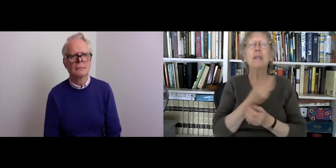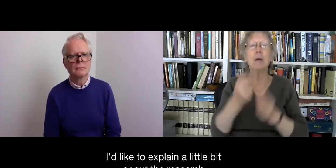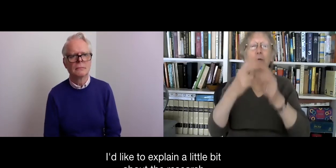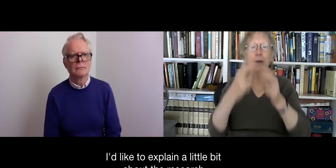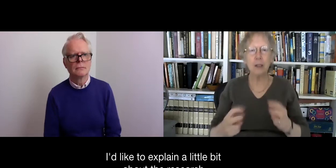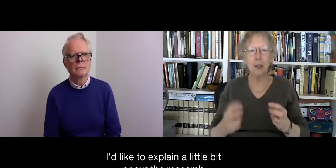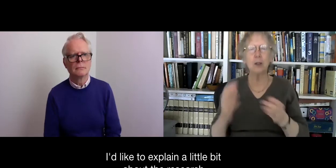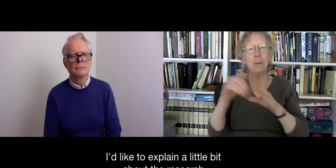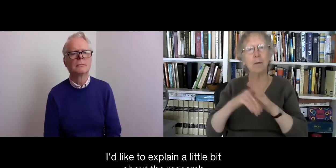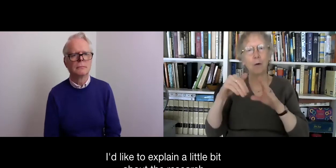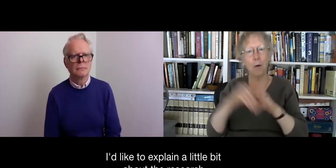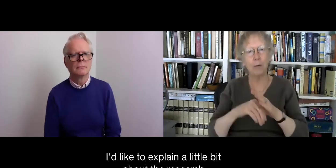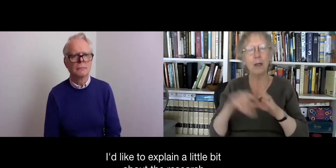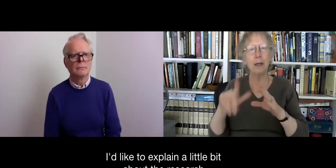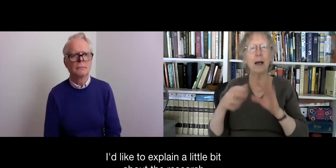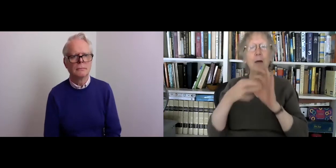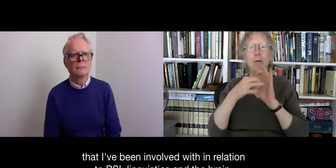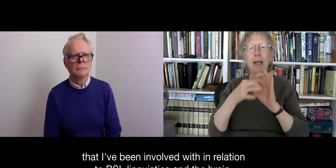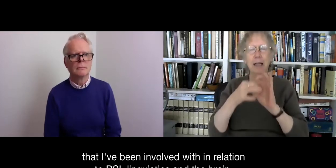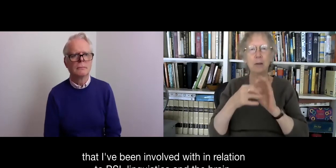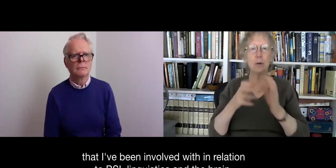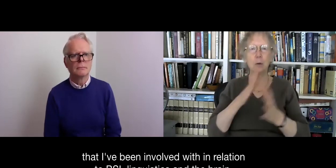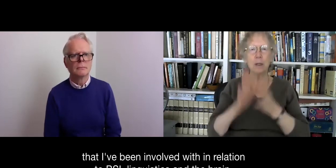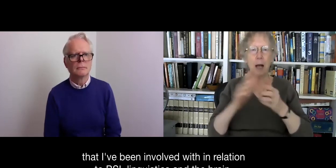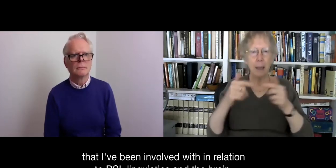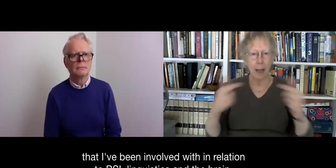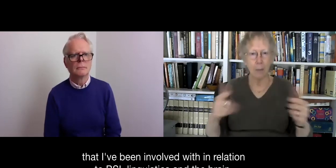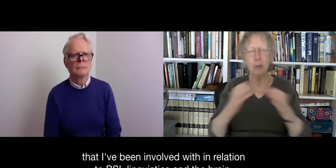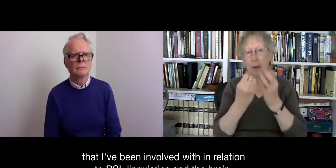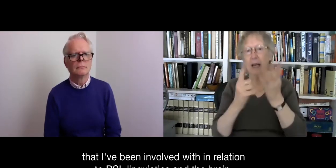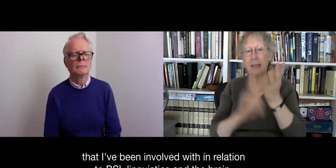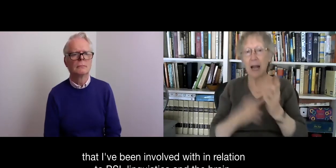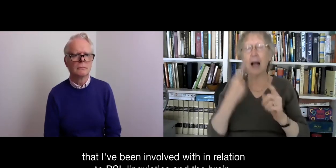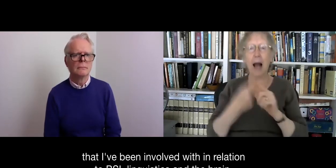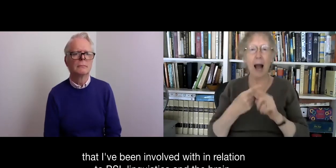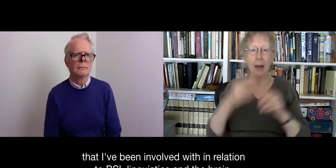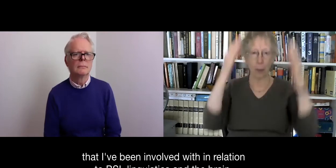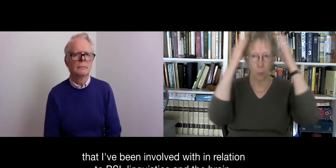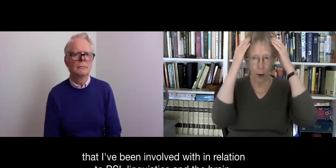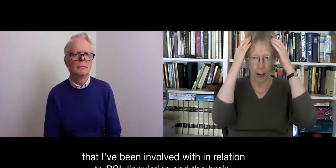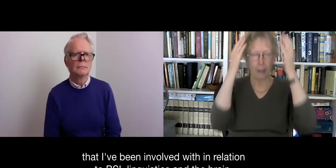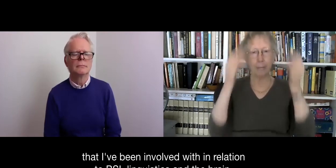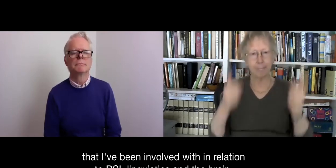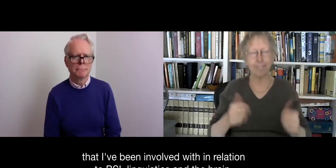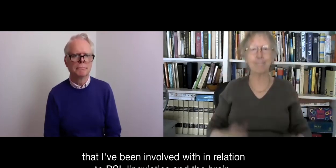I'd like to explain a little bit about the research that I've been involved with in relation to BSL linguistics and the brain.